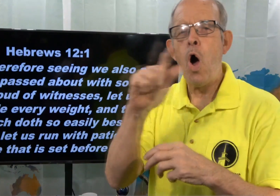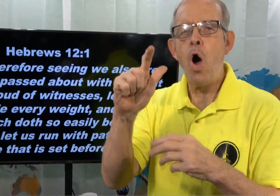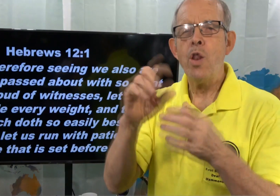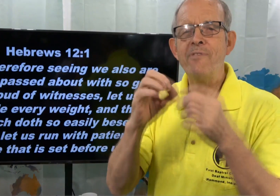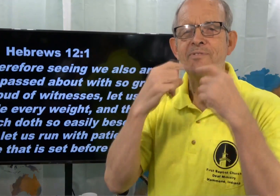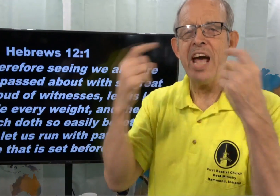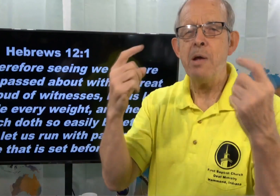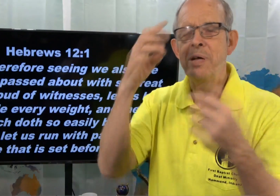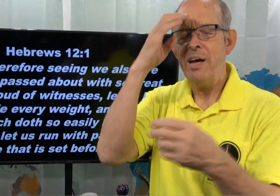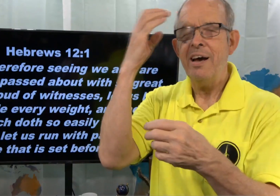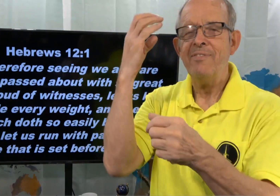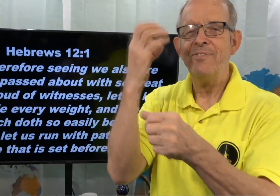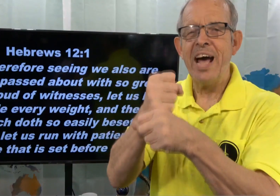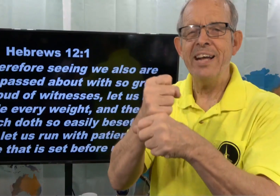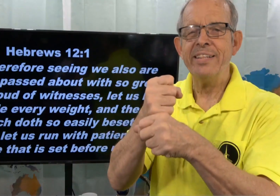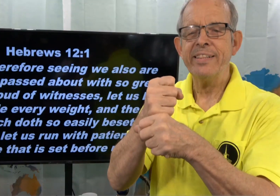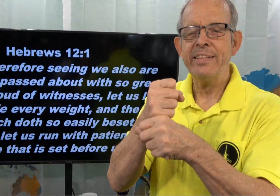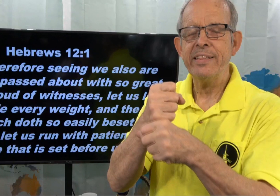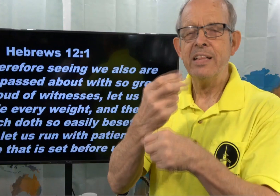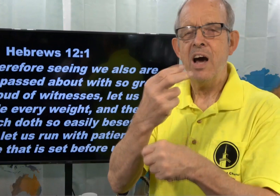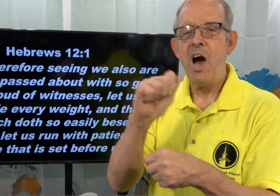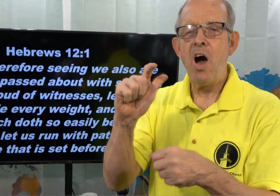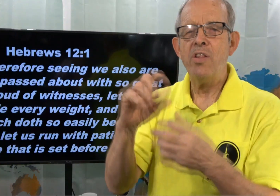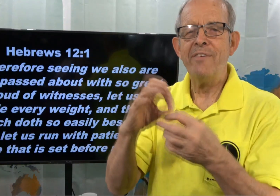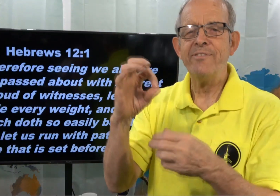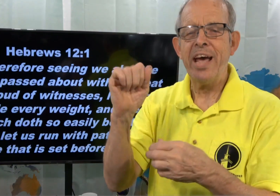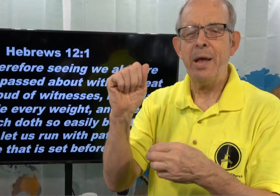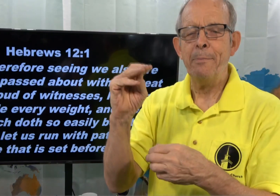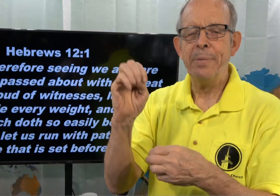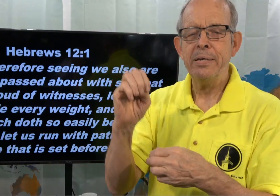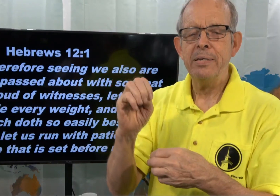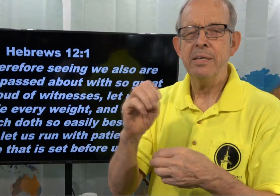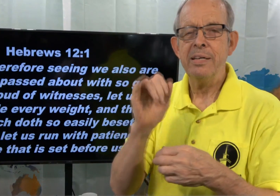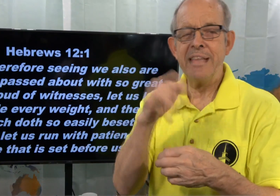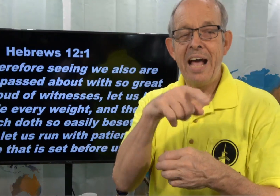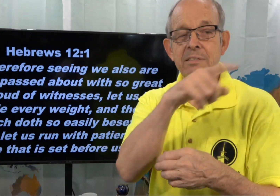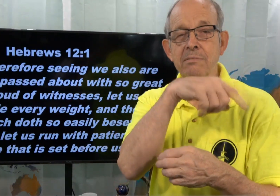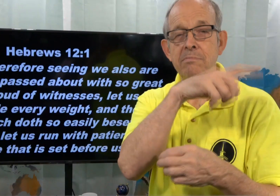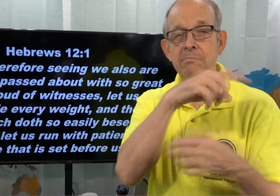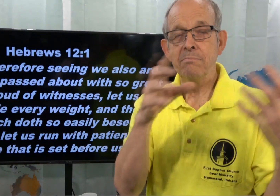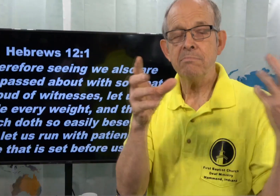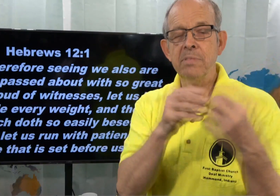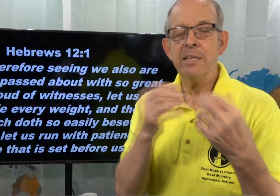hall of fame, faith. Hall of fame. That. Now,